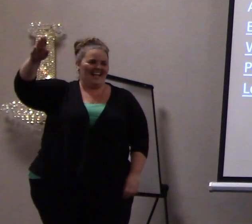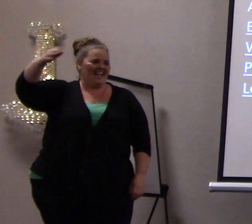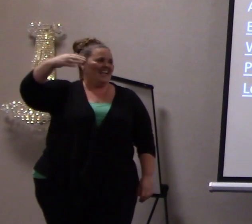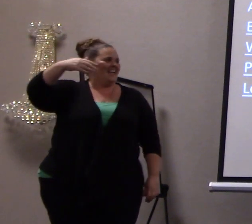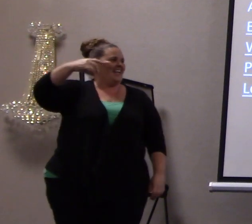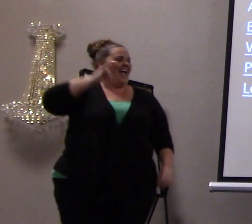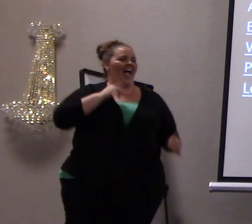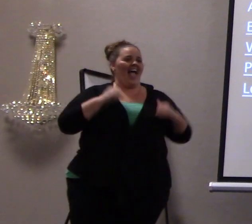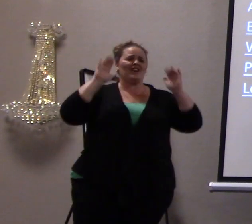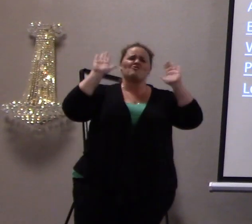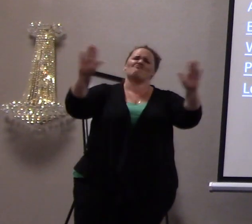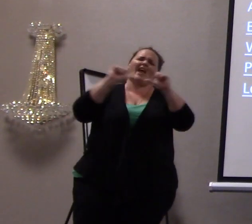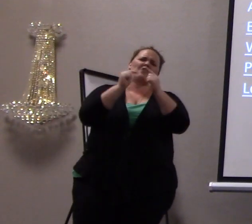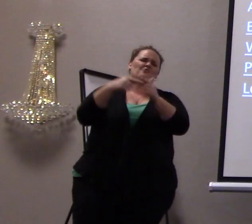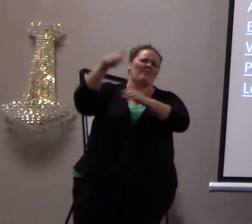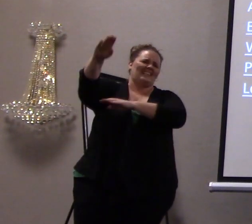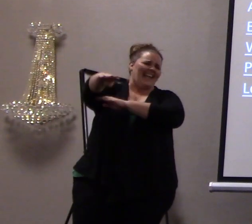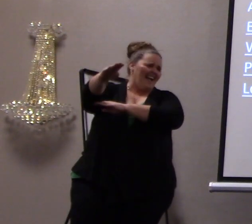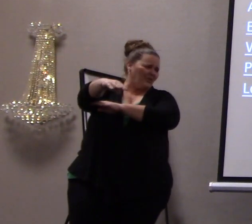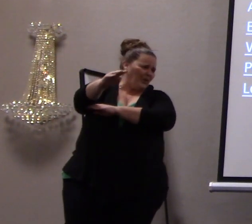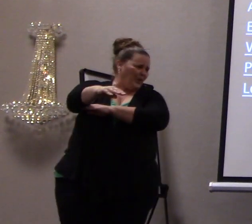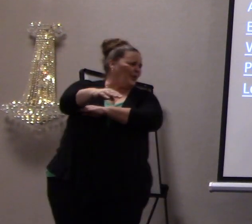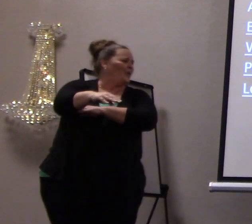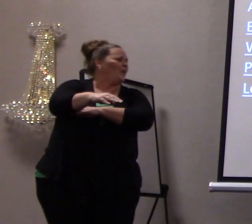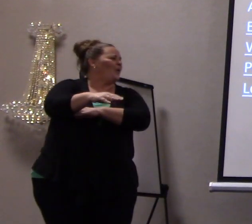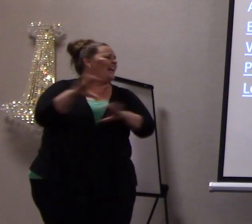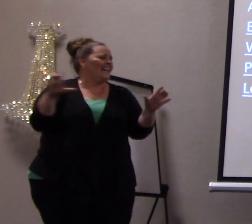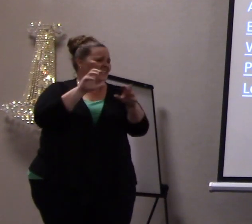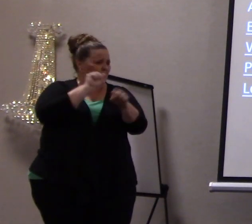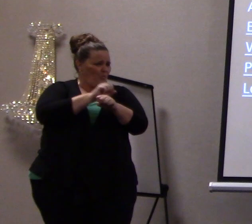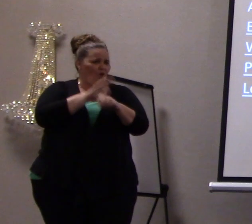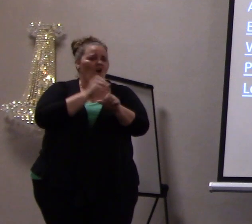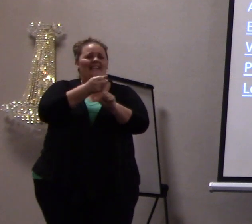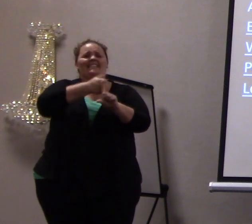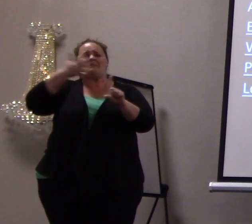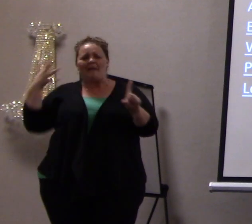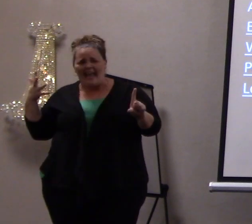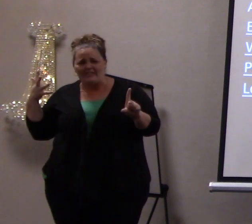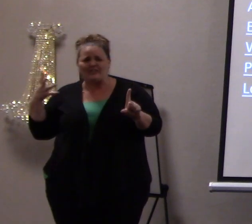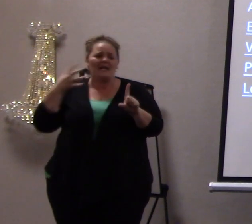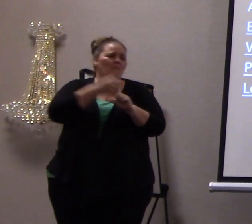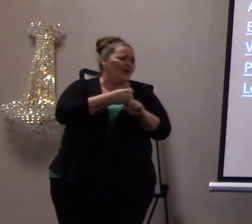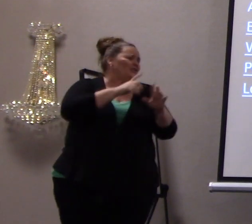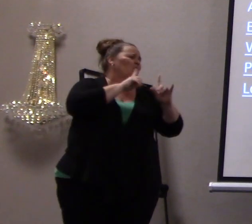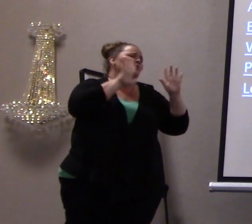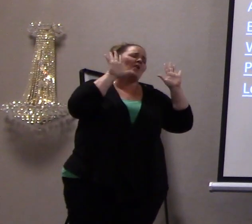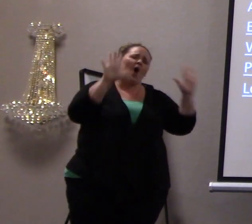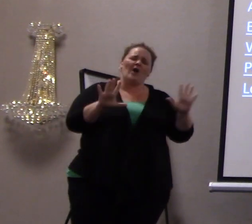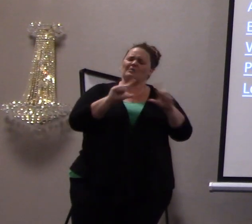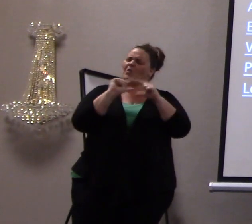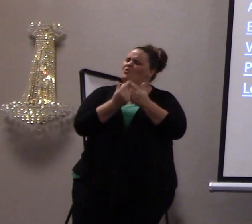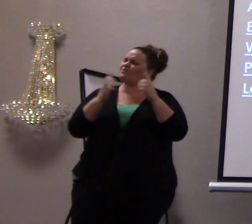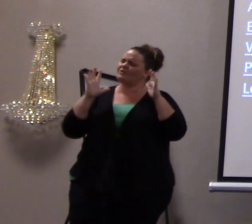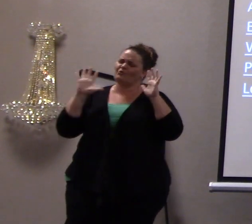I had a great group this afternoon and did work on expansion and compression, and that was awesome. The group was